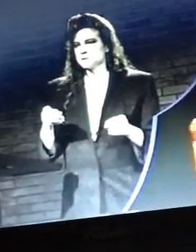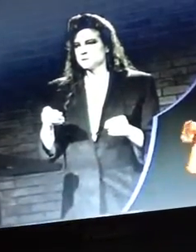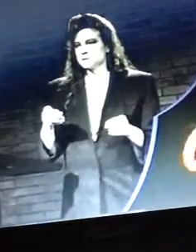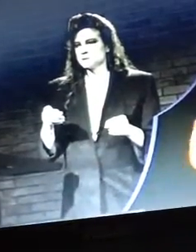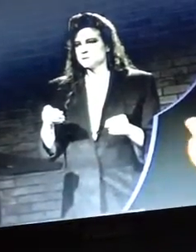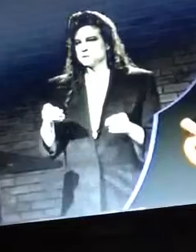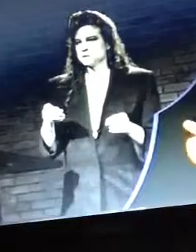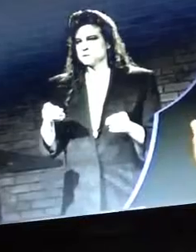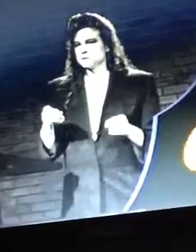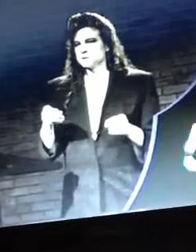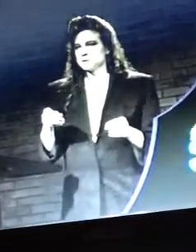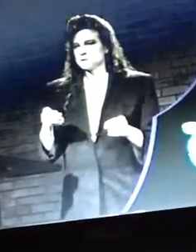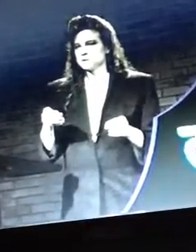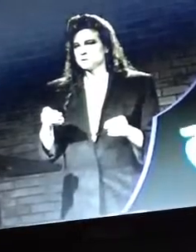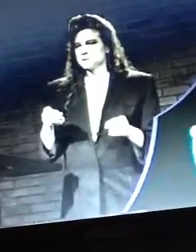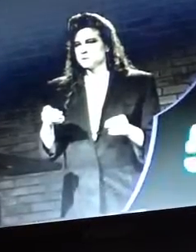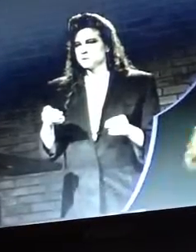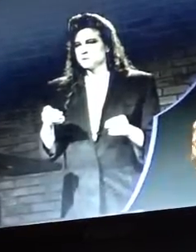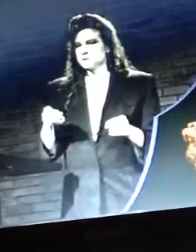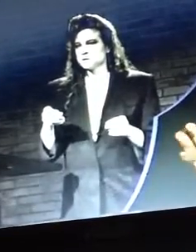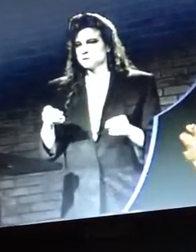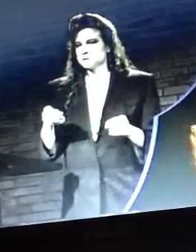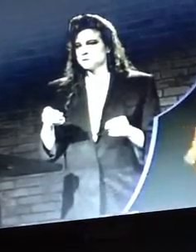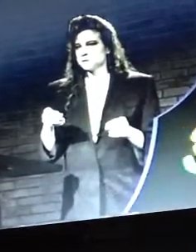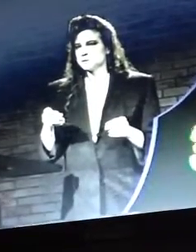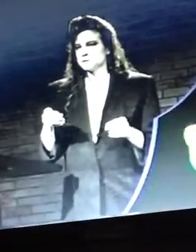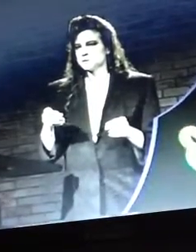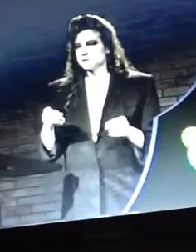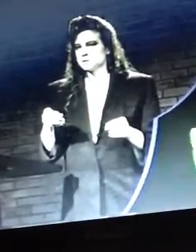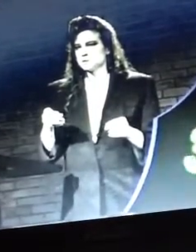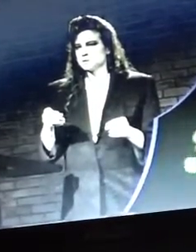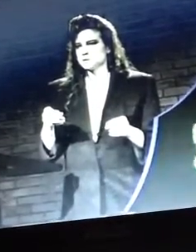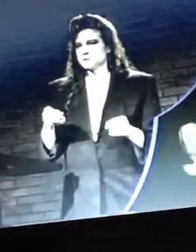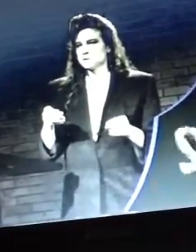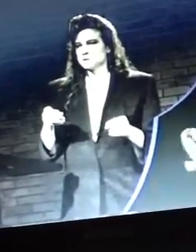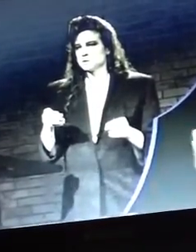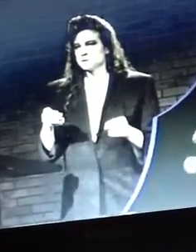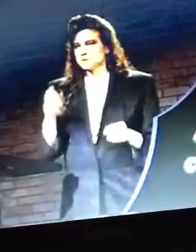certification? What happens? Someone can invent a certificate.